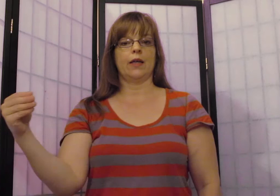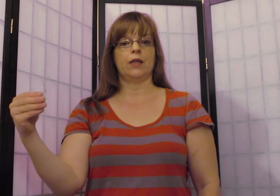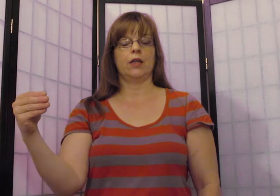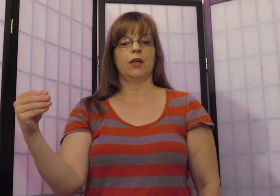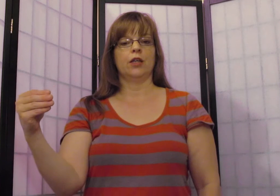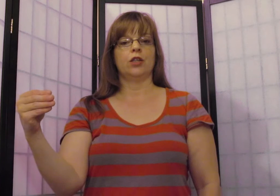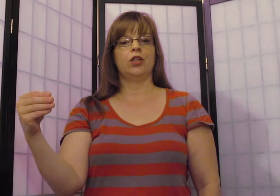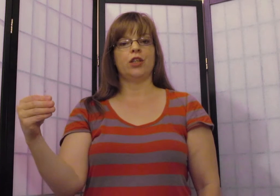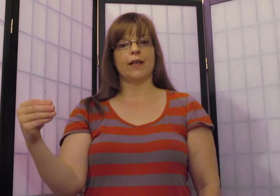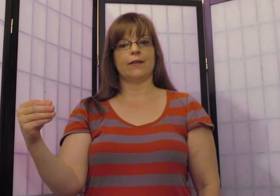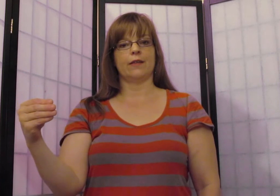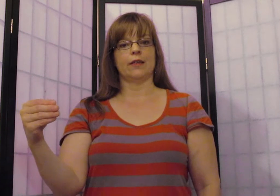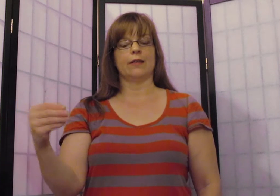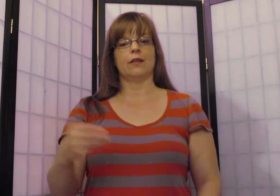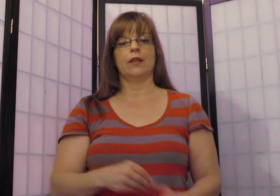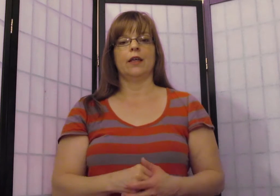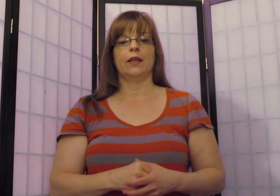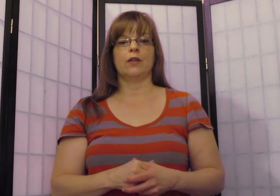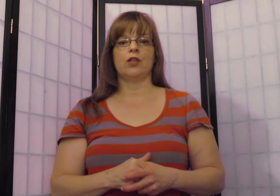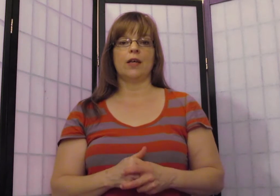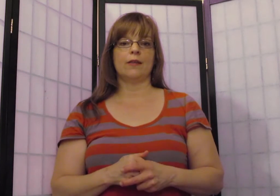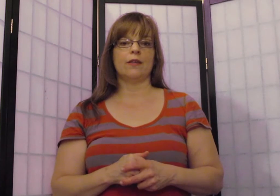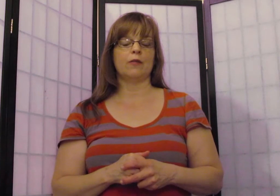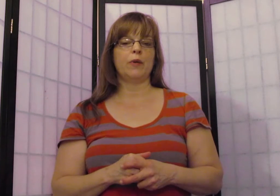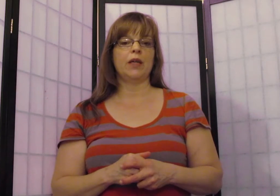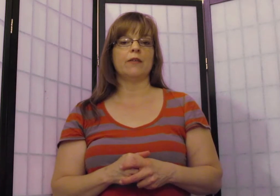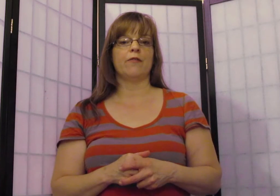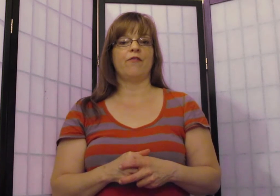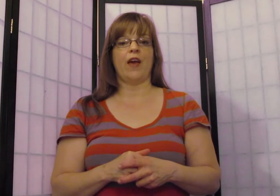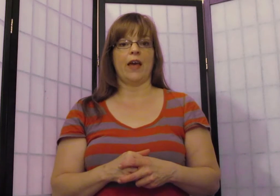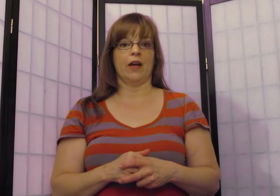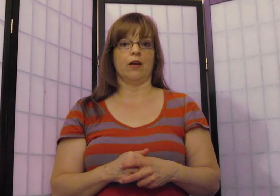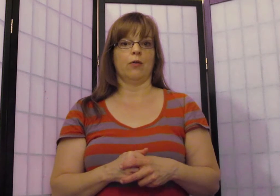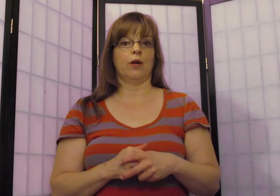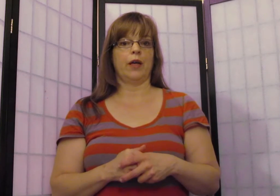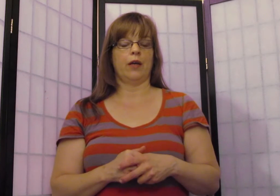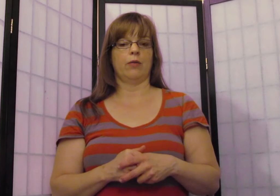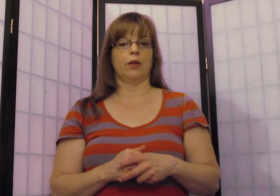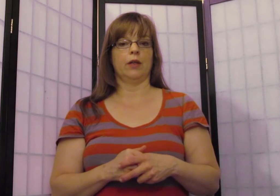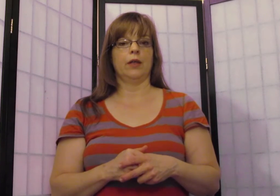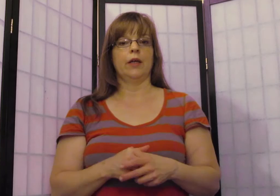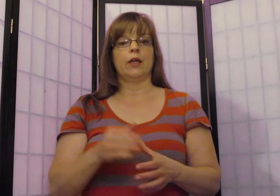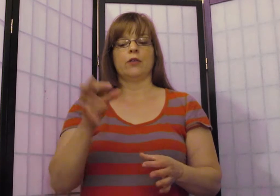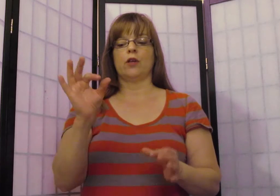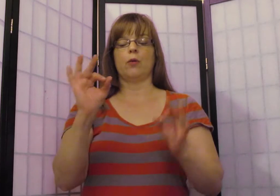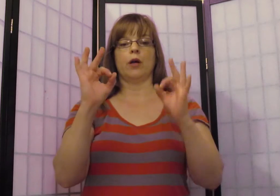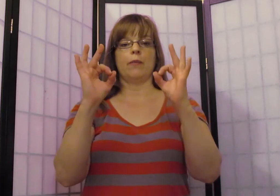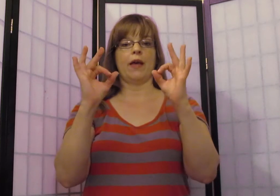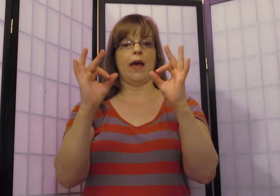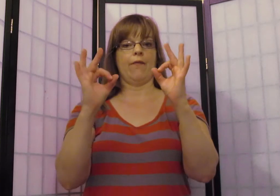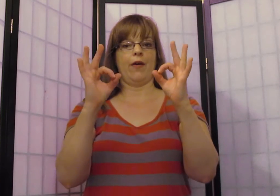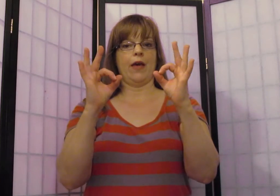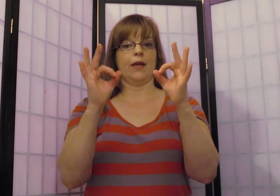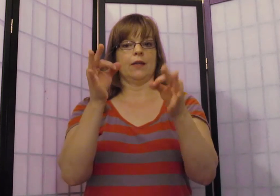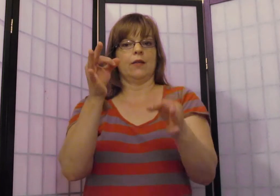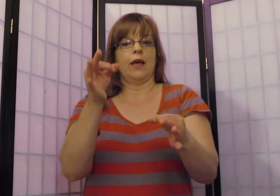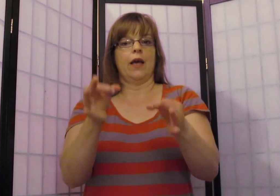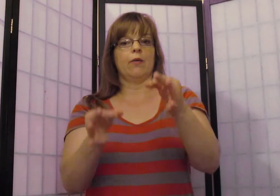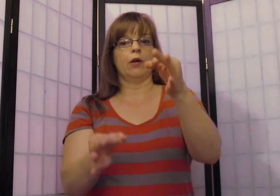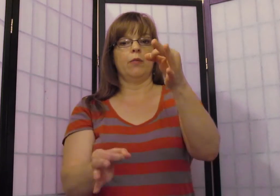And justice. Now, justice means fair or equal. So we're going to make F hands, and we're going to